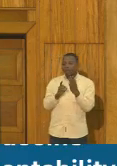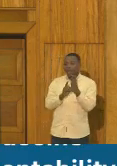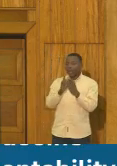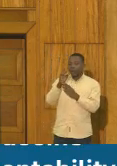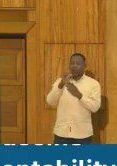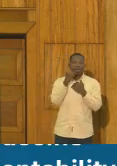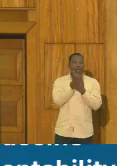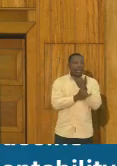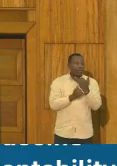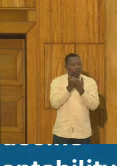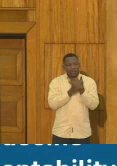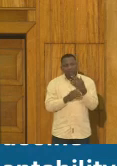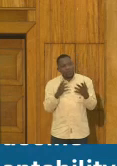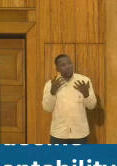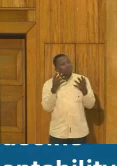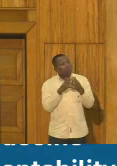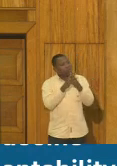USA, Canada,